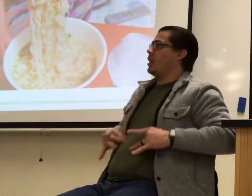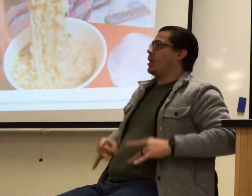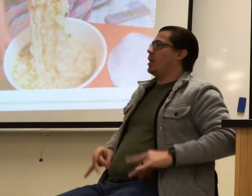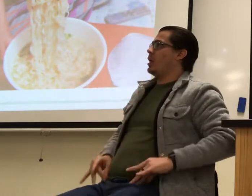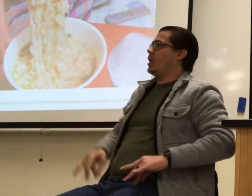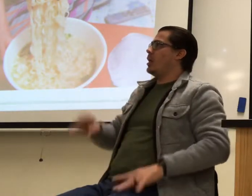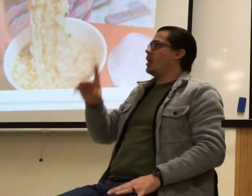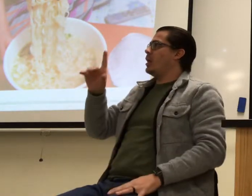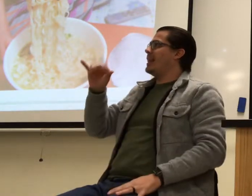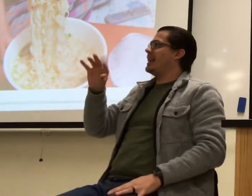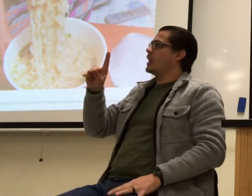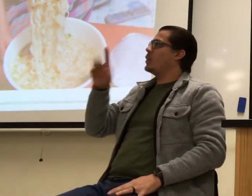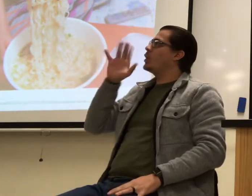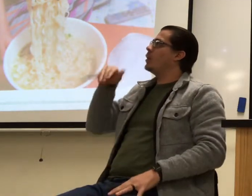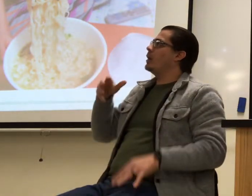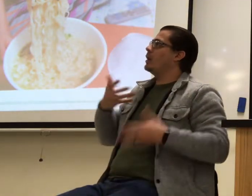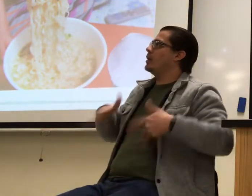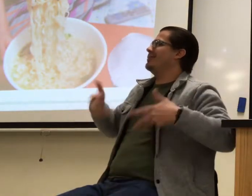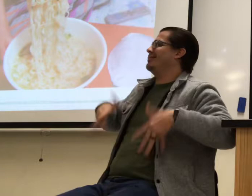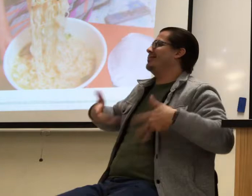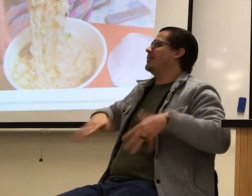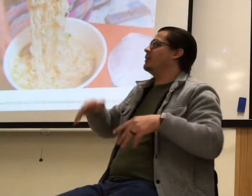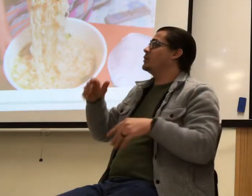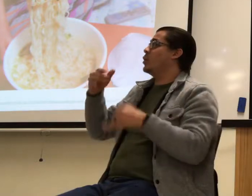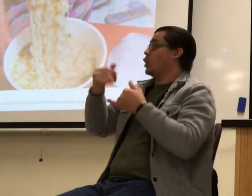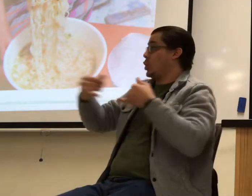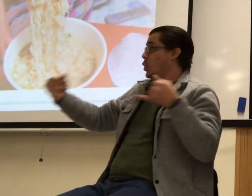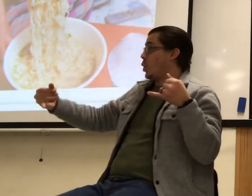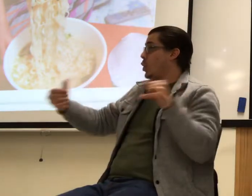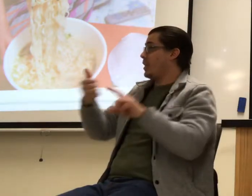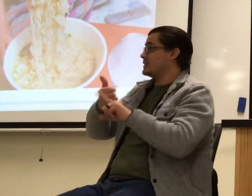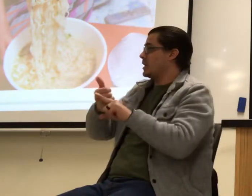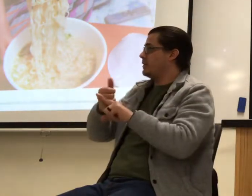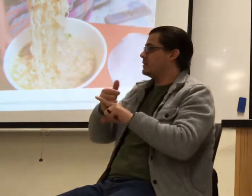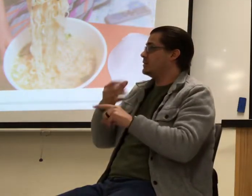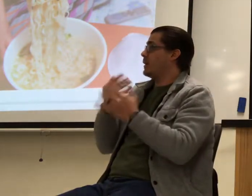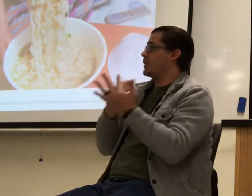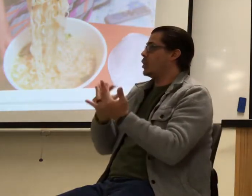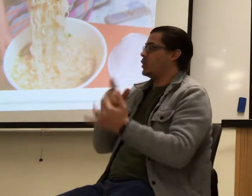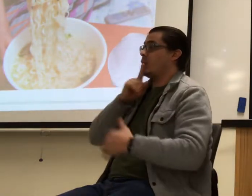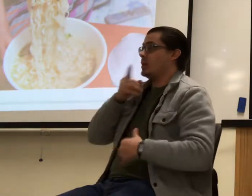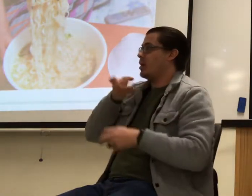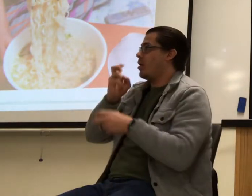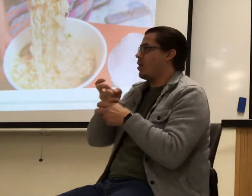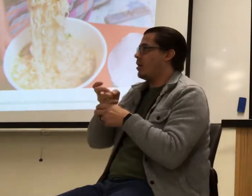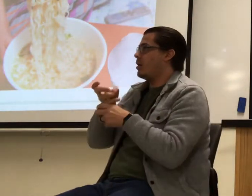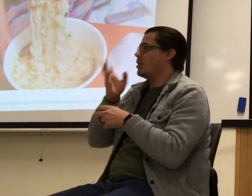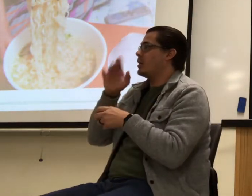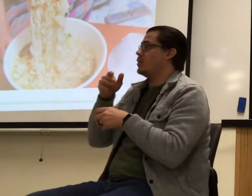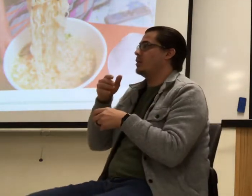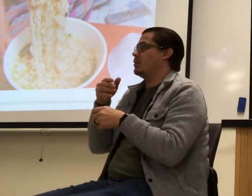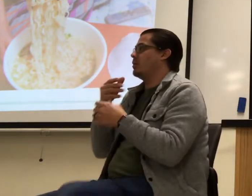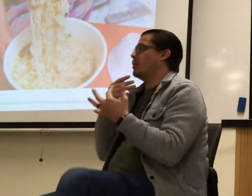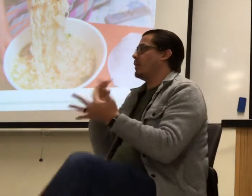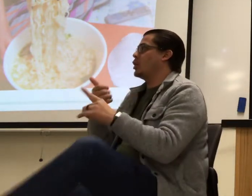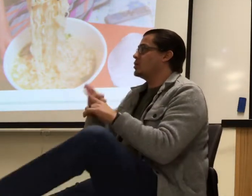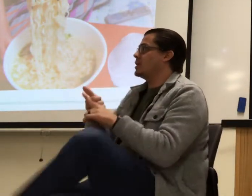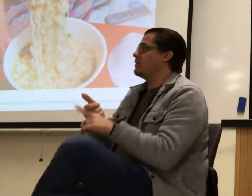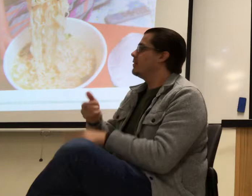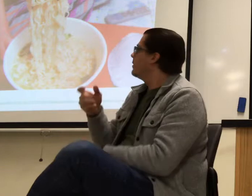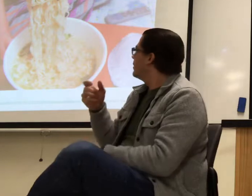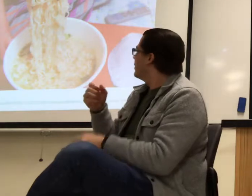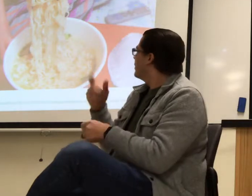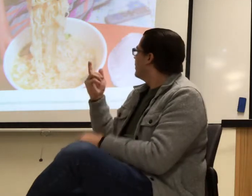just kind of bounces off the skin. So noodle burns are, and they make it so you're going to burn yourself, right? I mean, how do they shape that